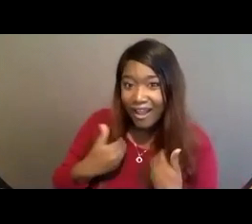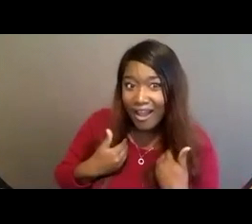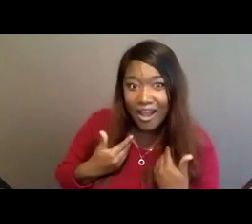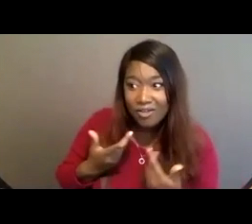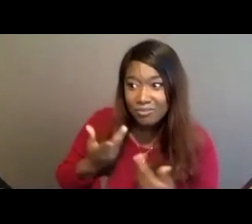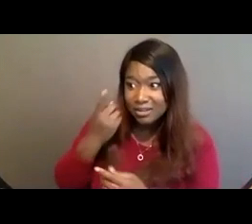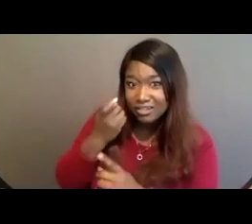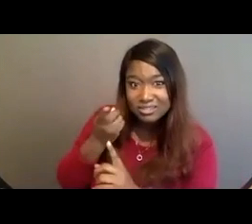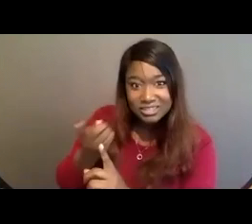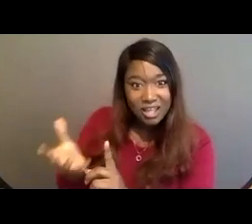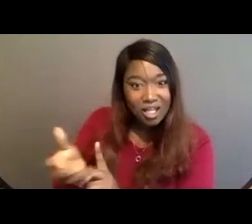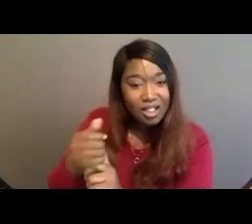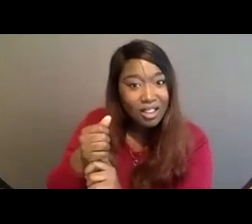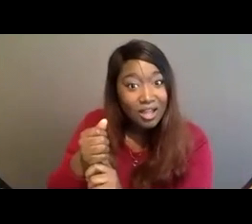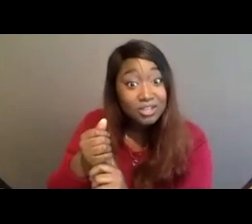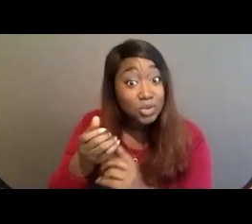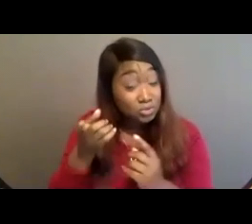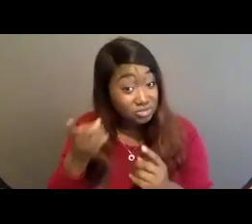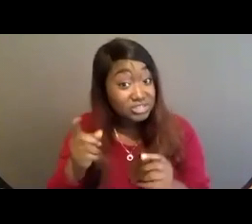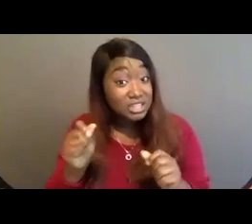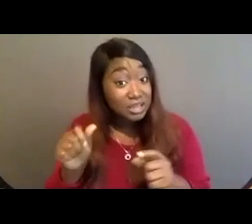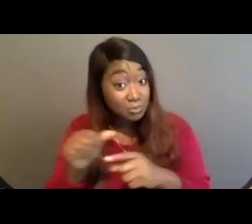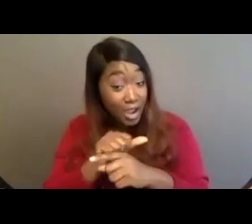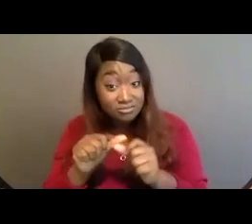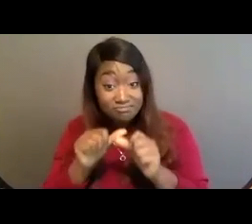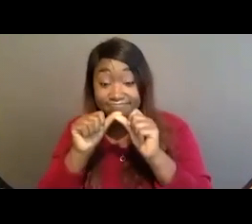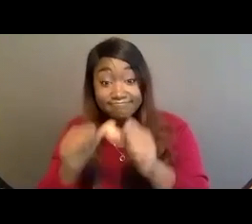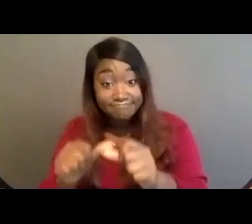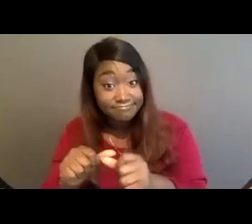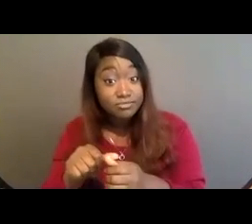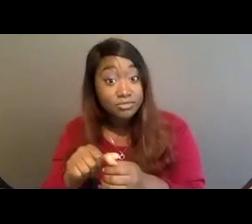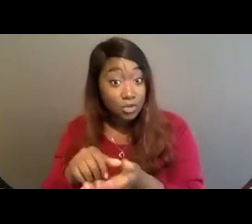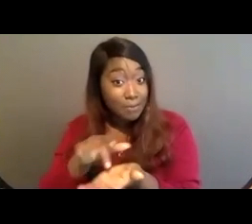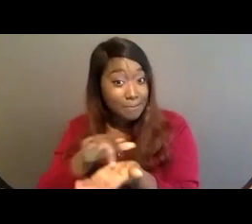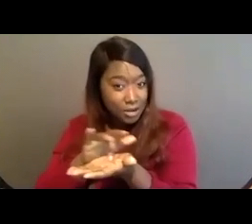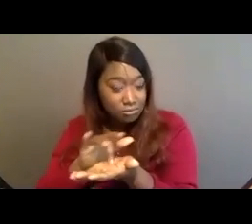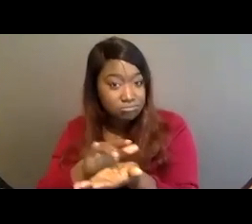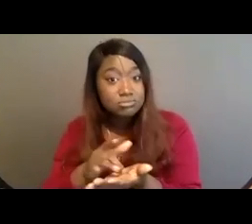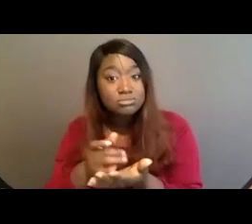under the guise of research, and ultimately with